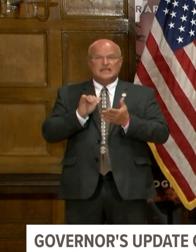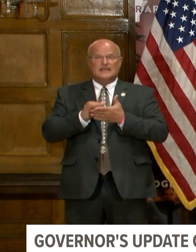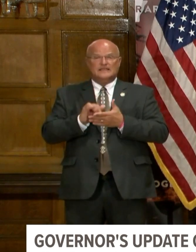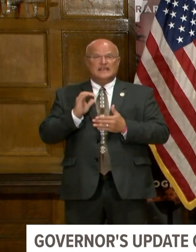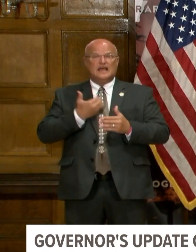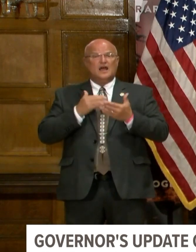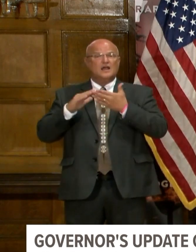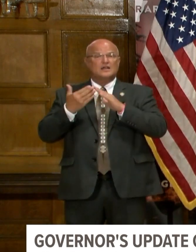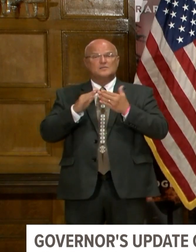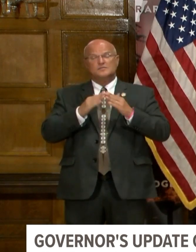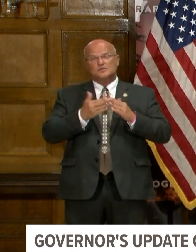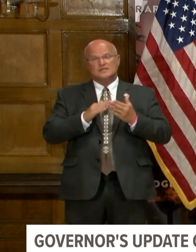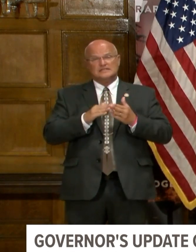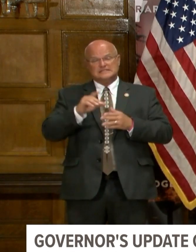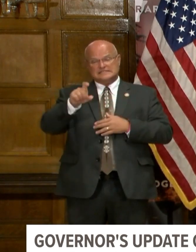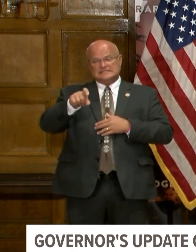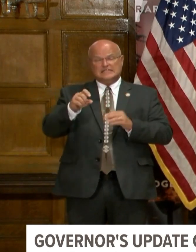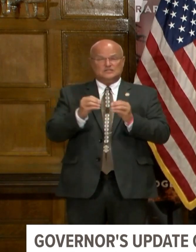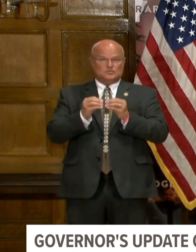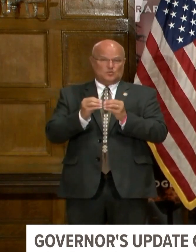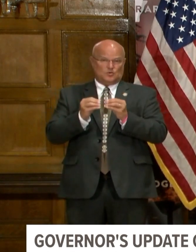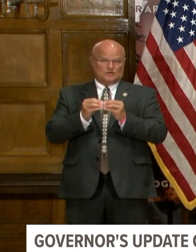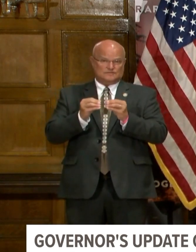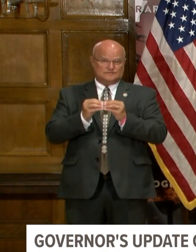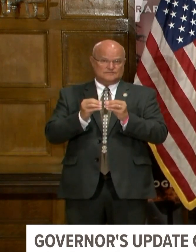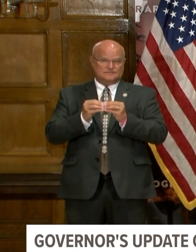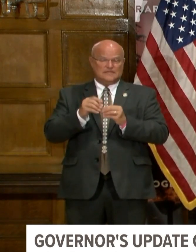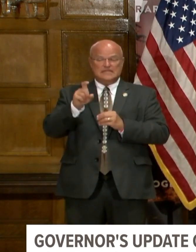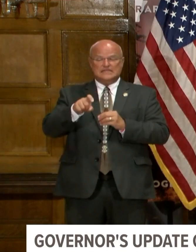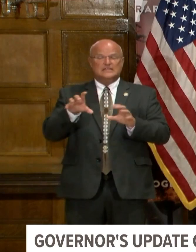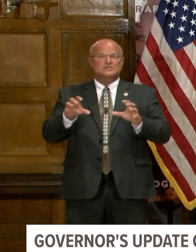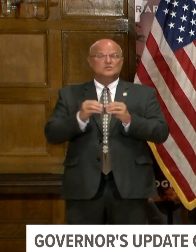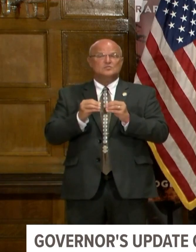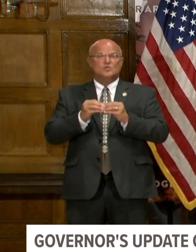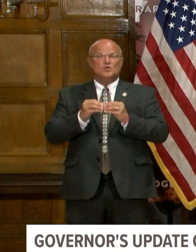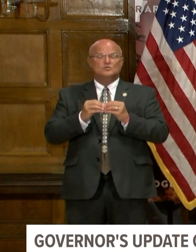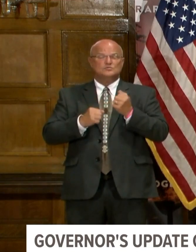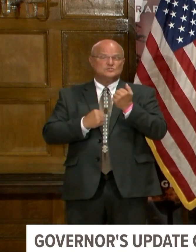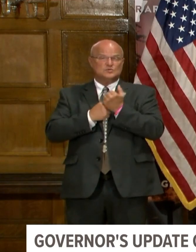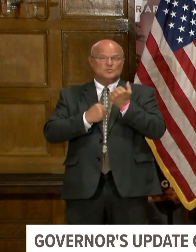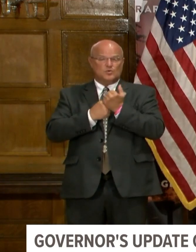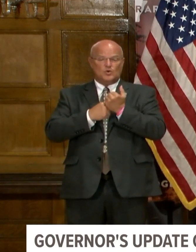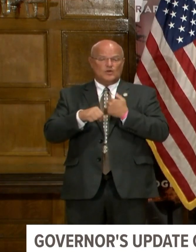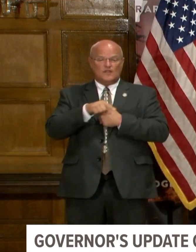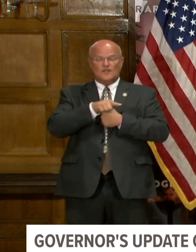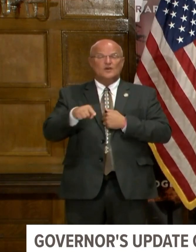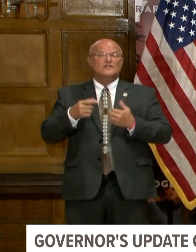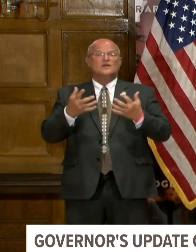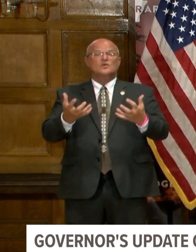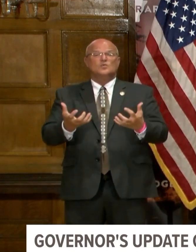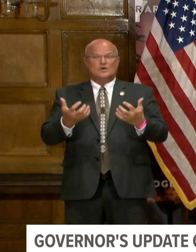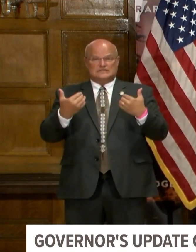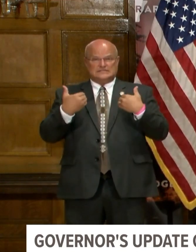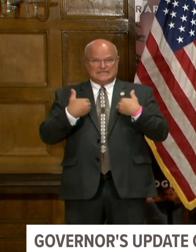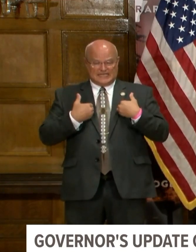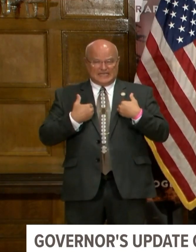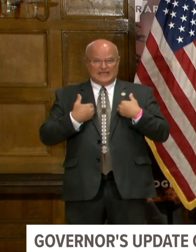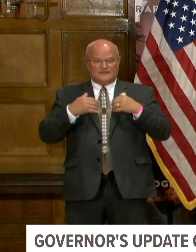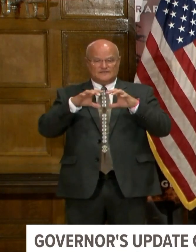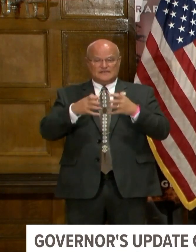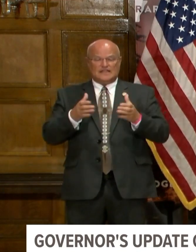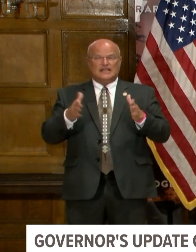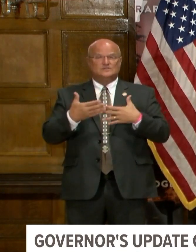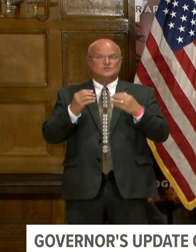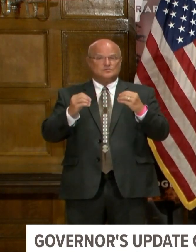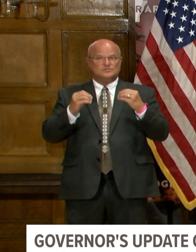our communities need to do more to support those that want to have